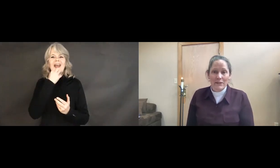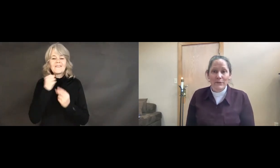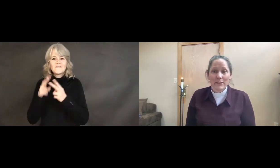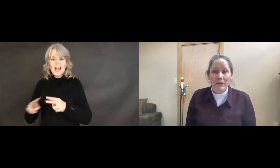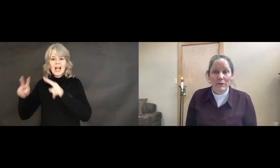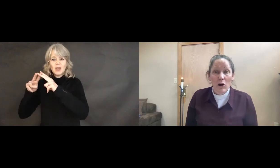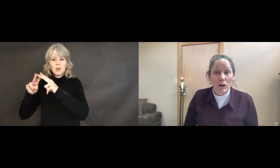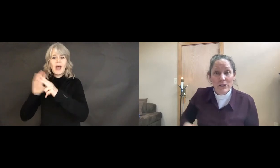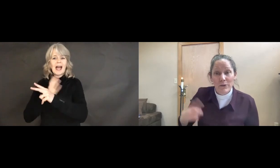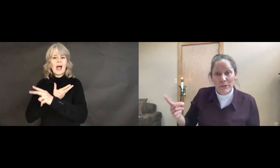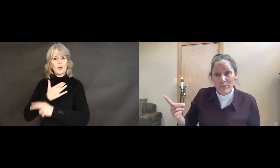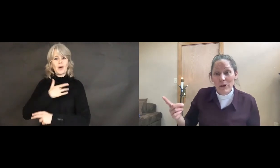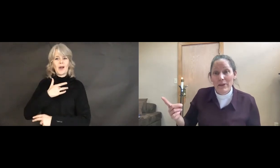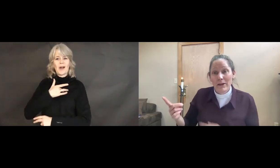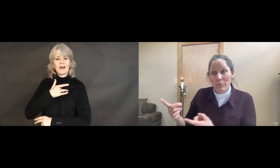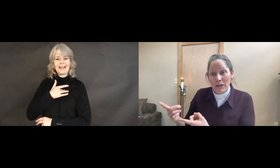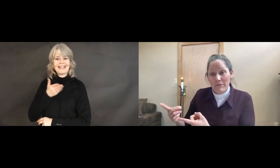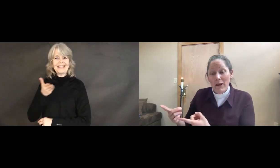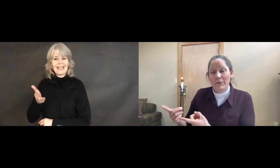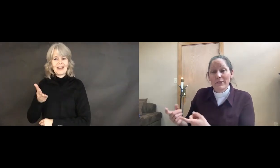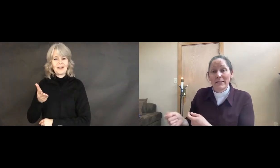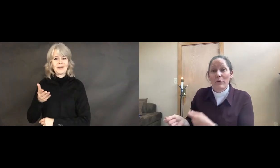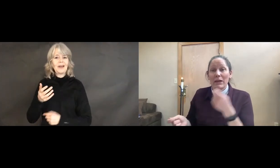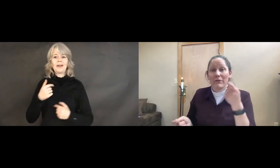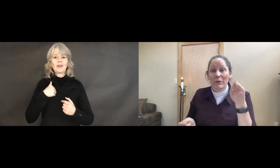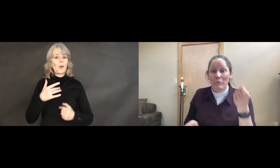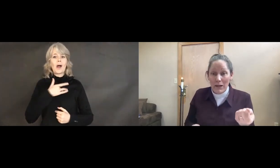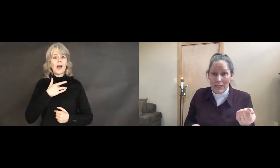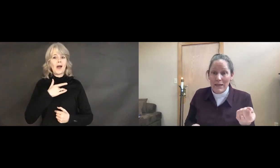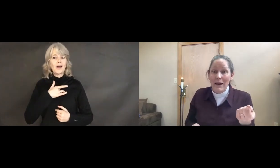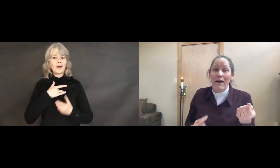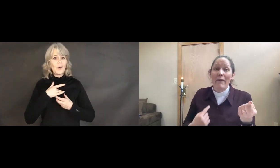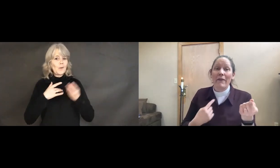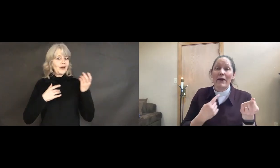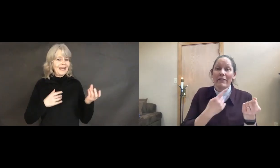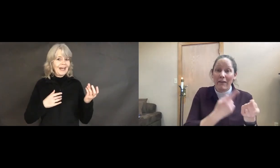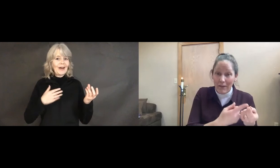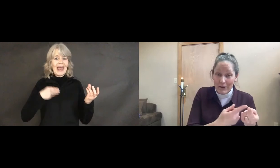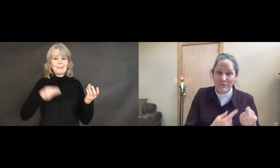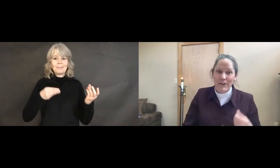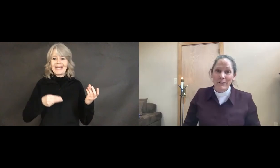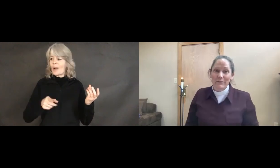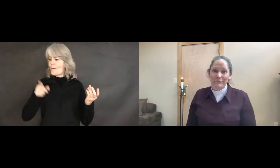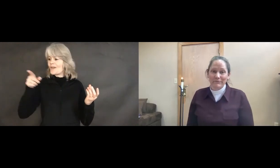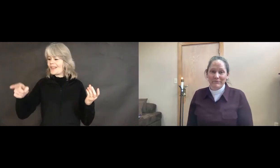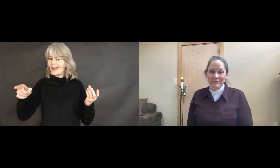So it's not that our hearts go somewhere and then our money follows. It's that we give our money and then our hearts follow.